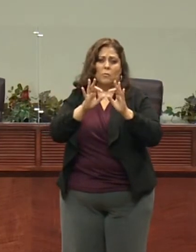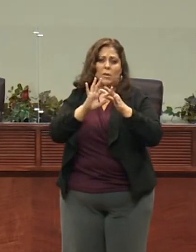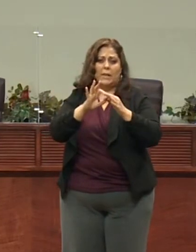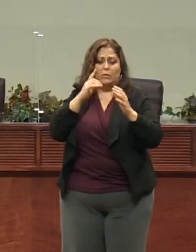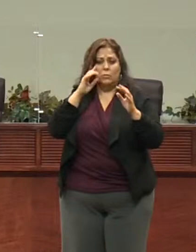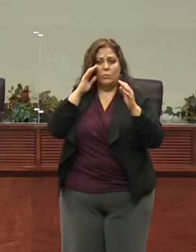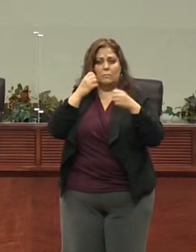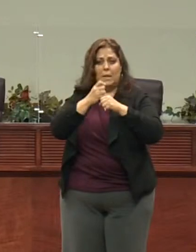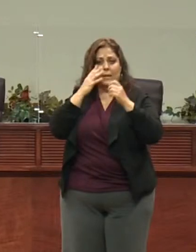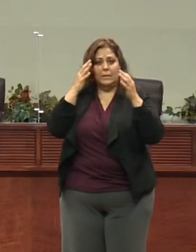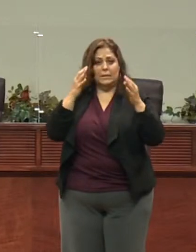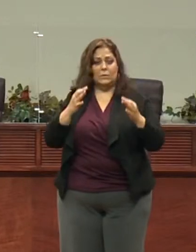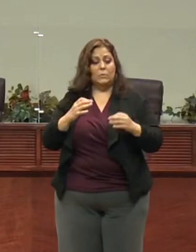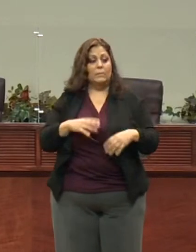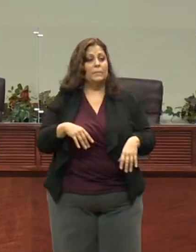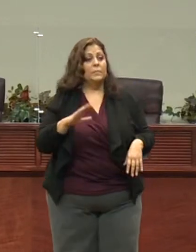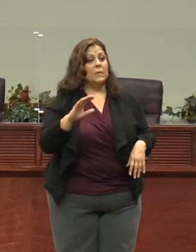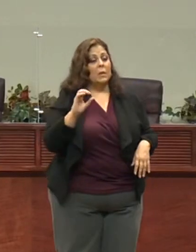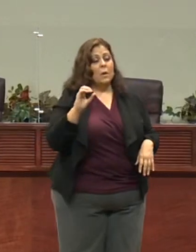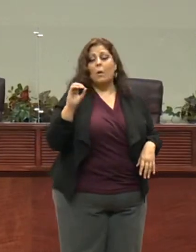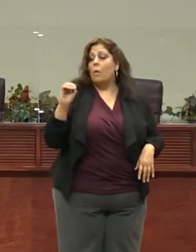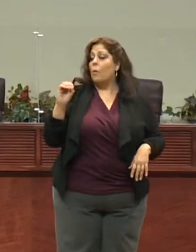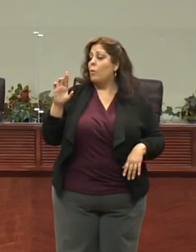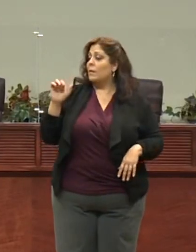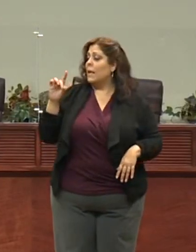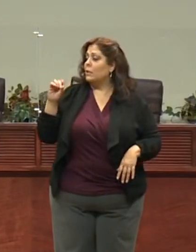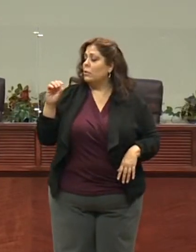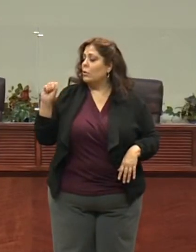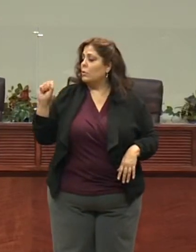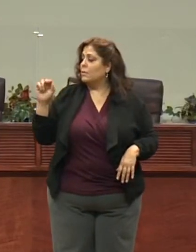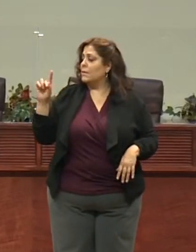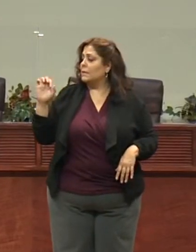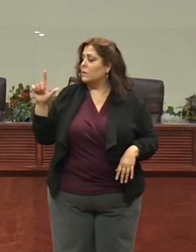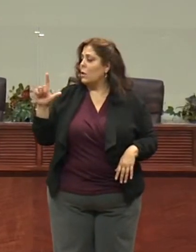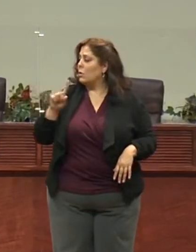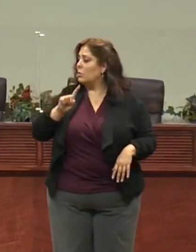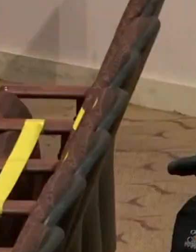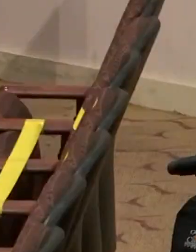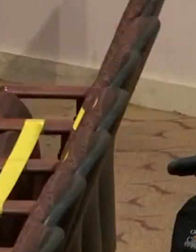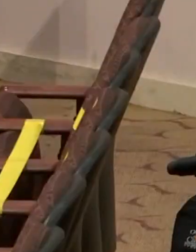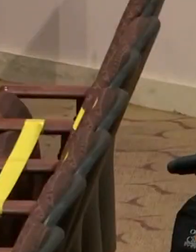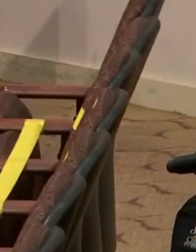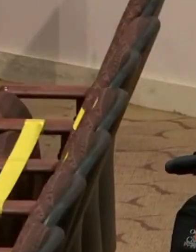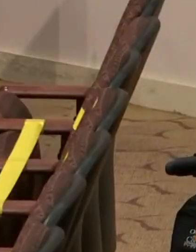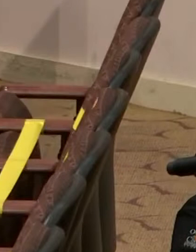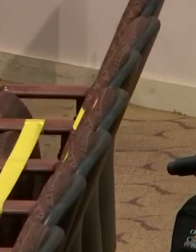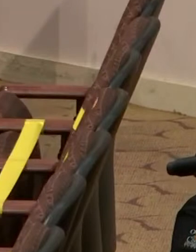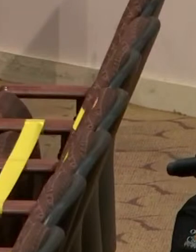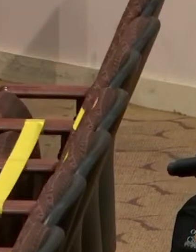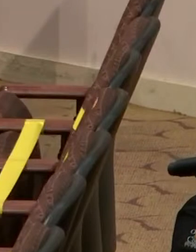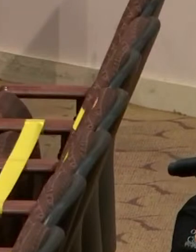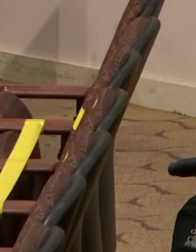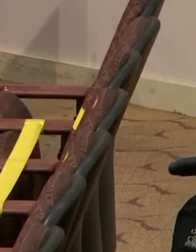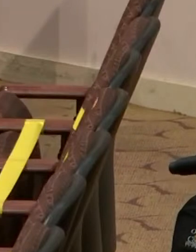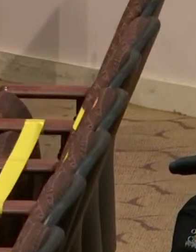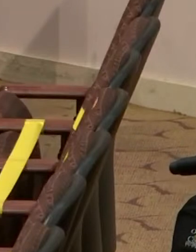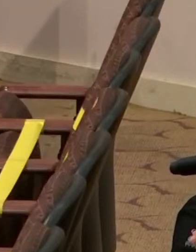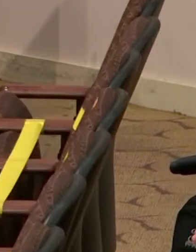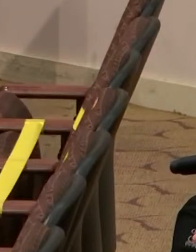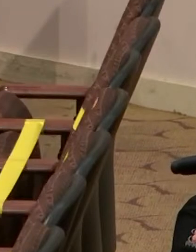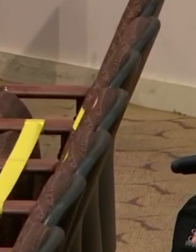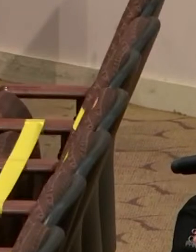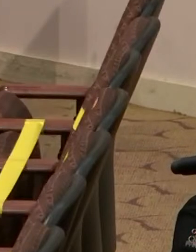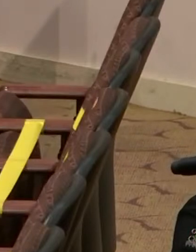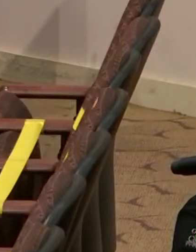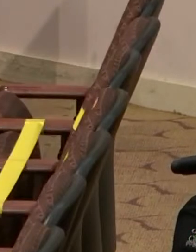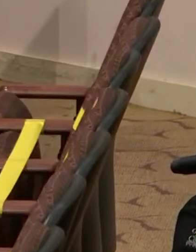Steve Hudak from the Orlando Sentinel. Dr. Herrera, I think if there's any pregnant woman listening in, let me ask